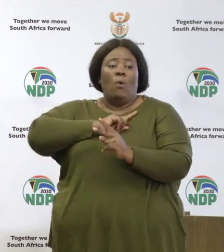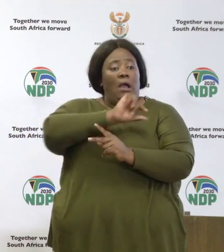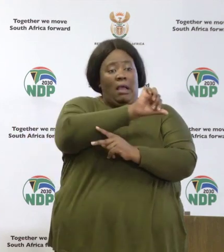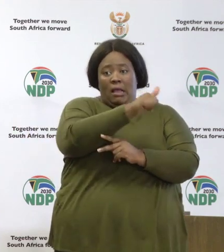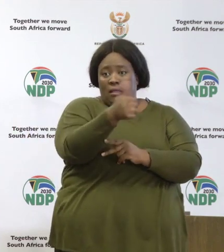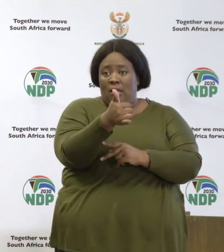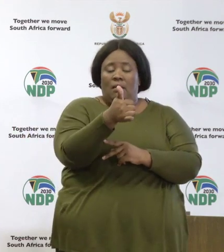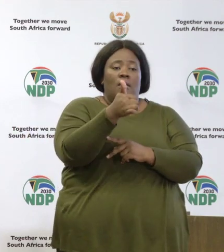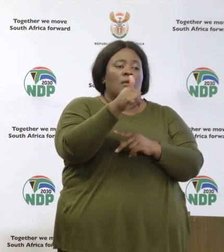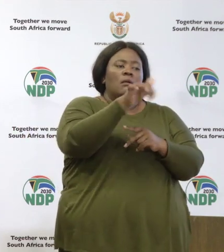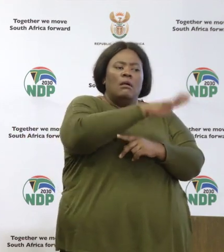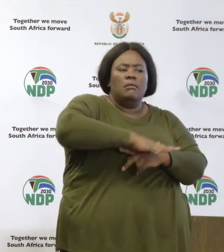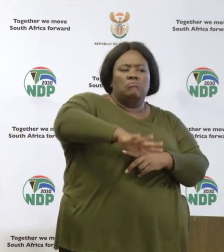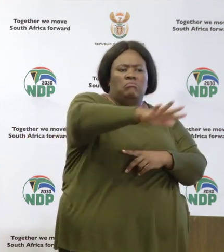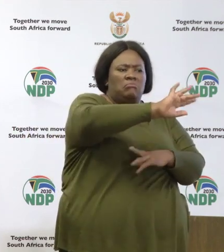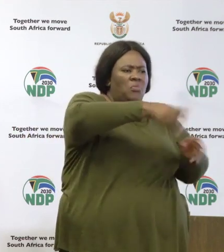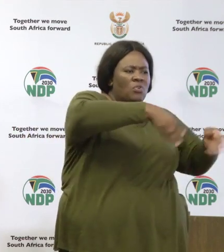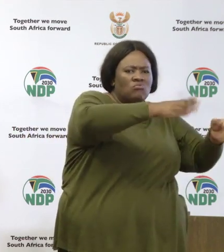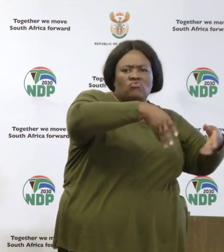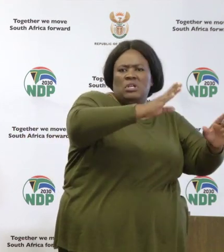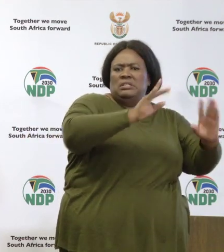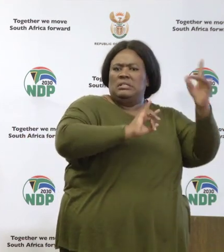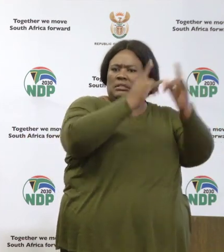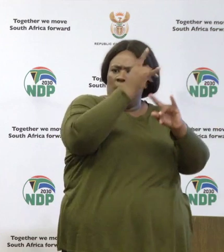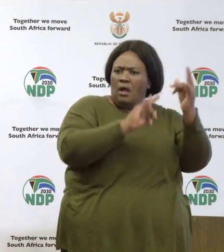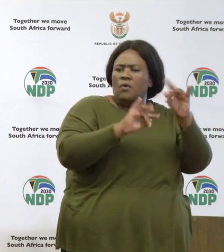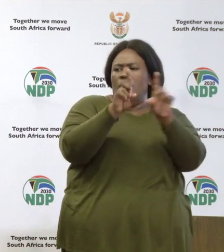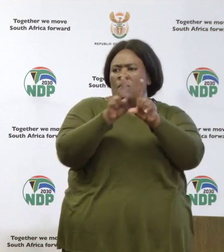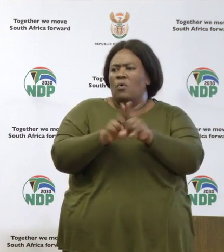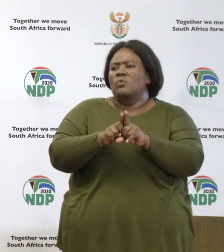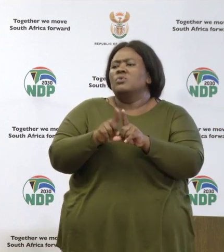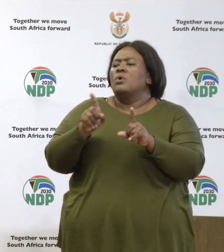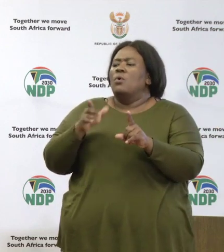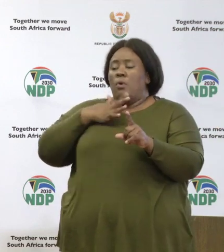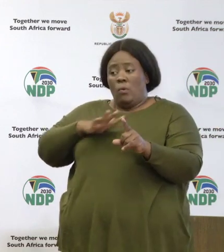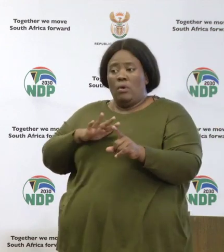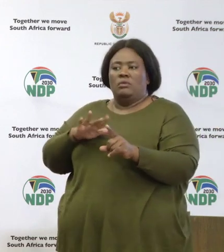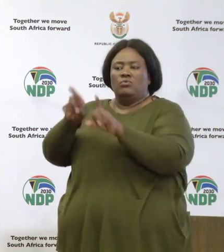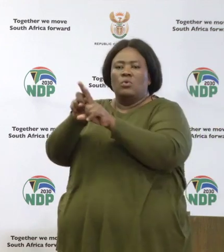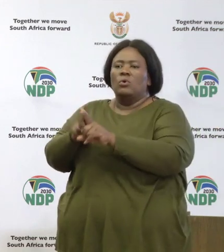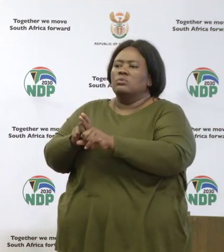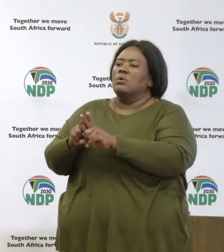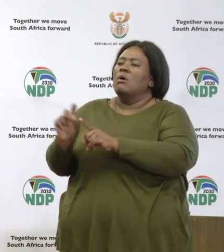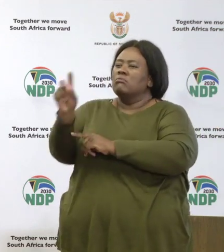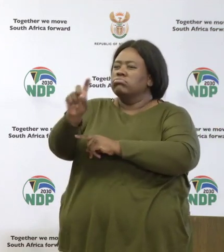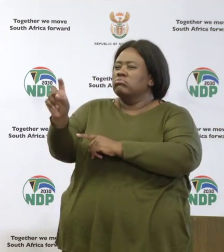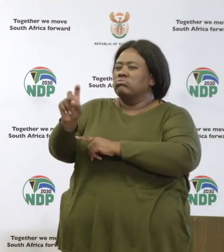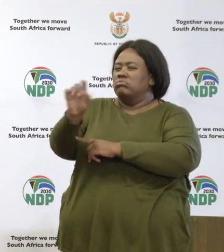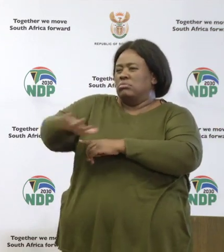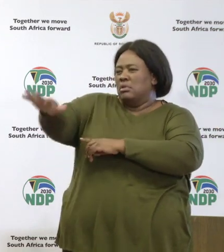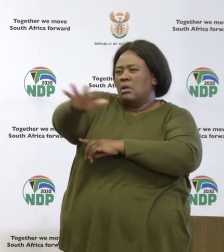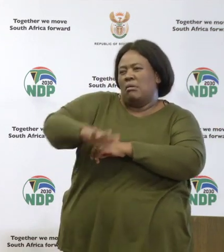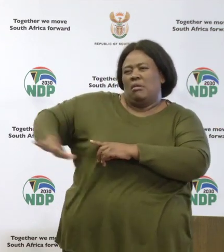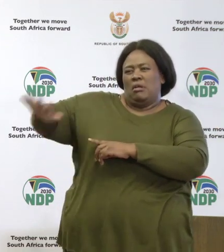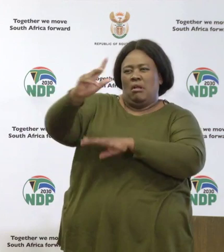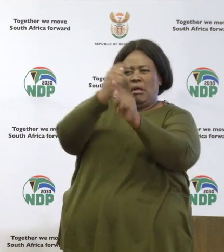streets along the towns. We disinfect them on a regular basis. We would like to disinfect the areas where the